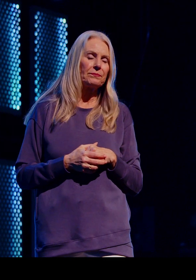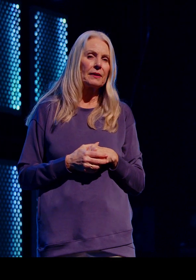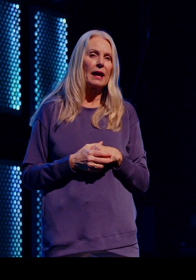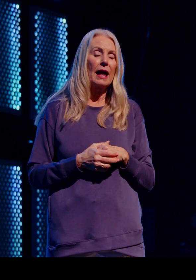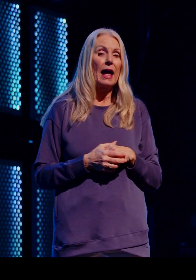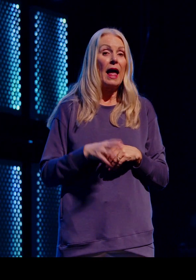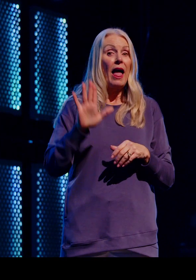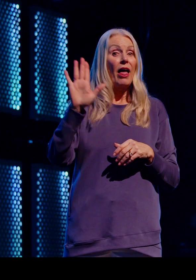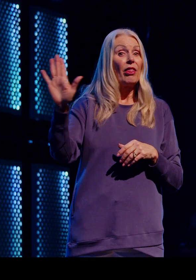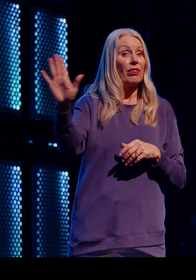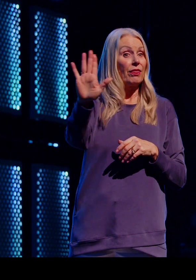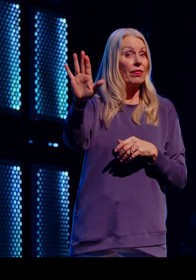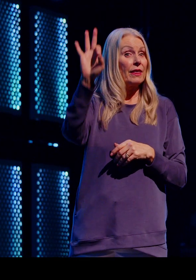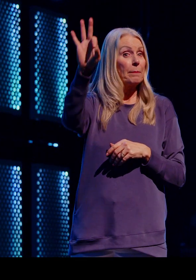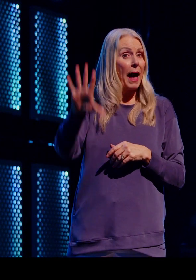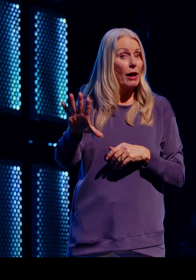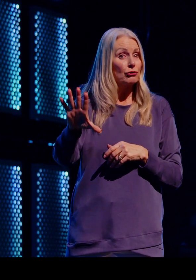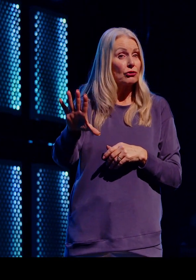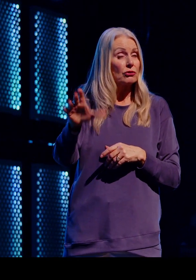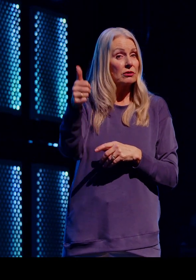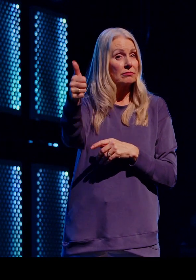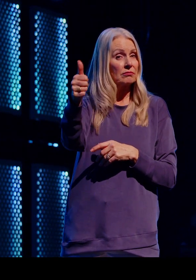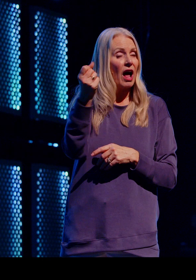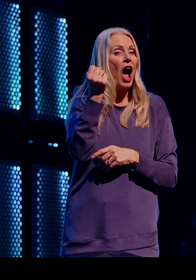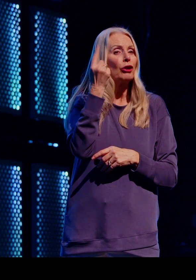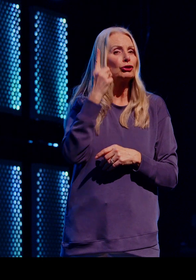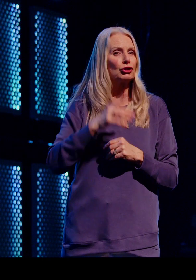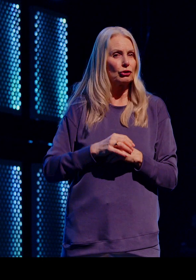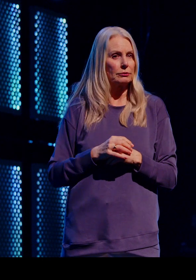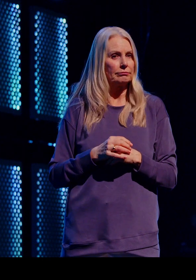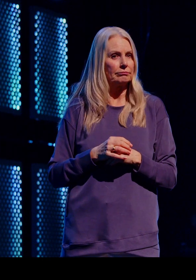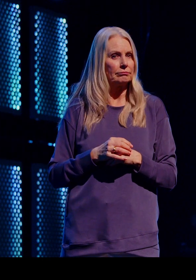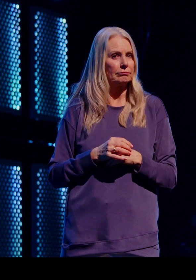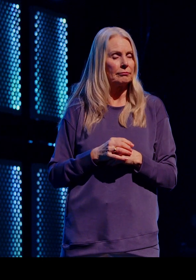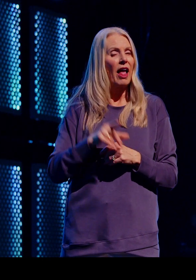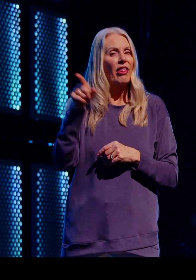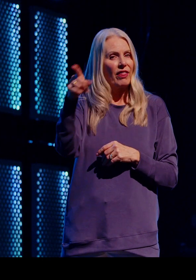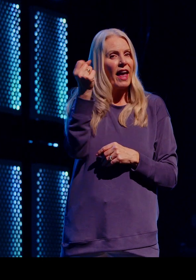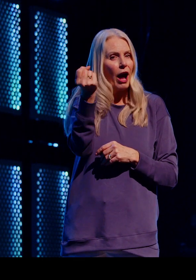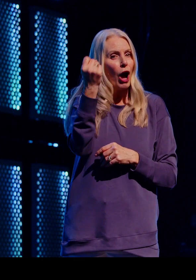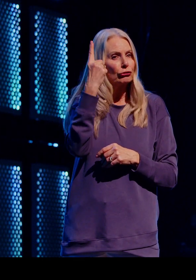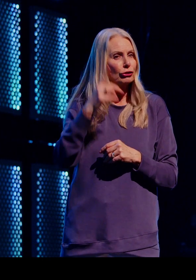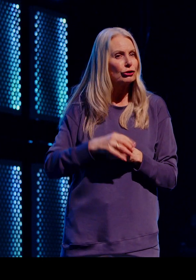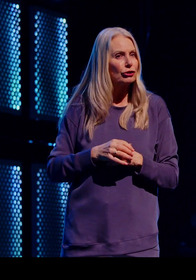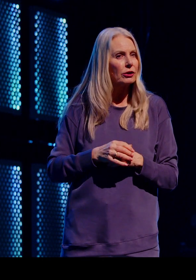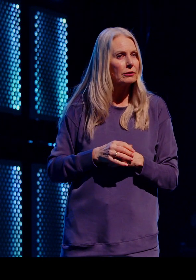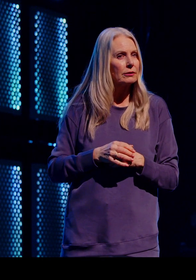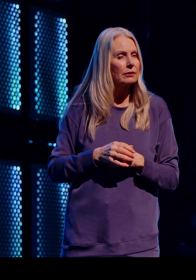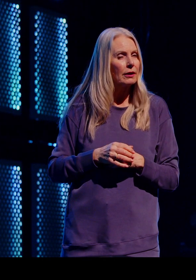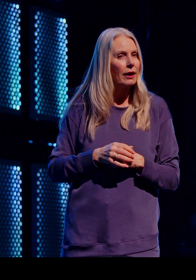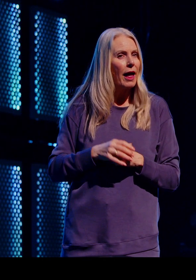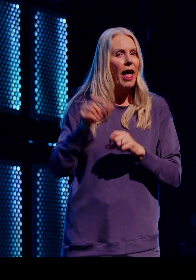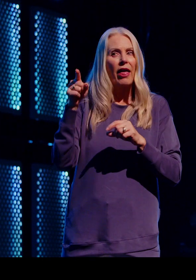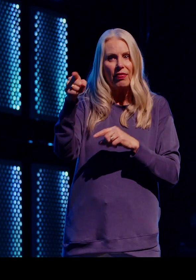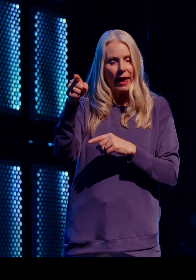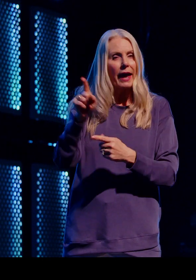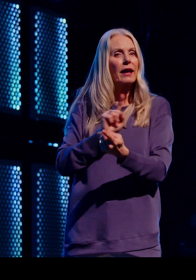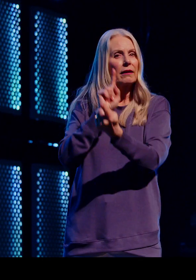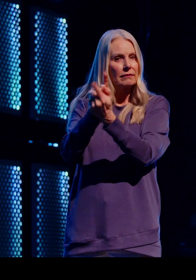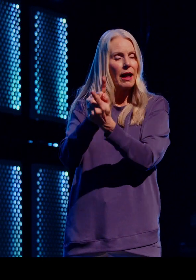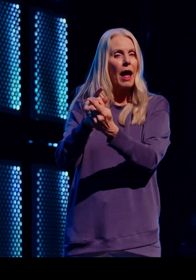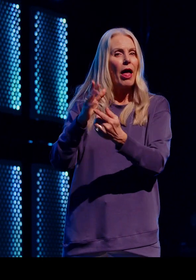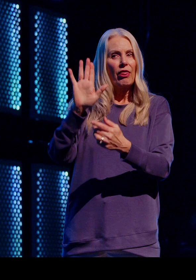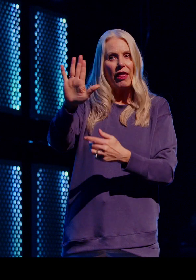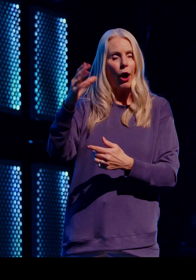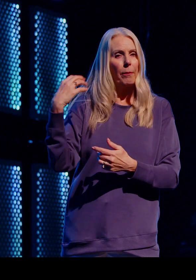You see, these pastors got it. They understand it. I can go to my boss. I could go to Pastor Daniel